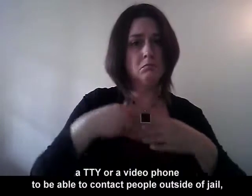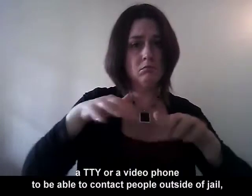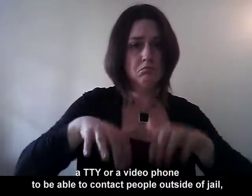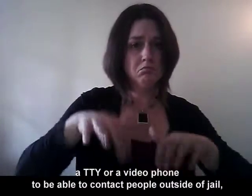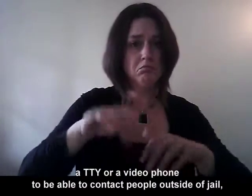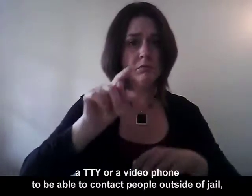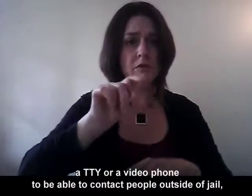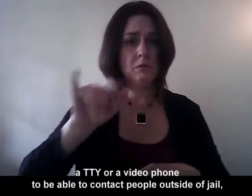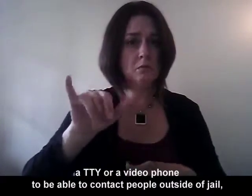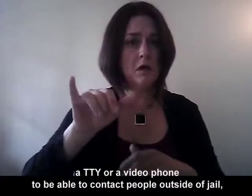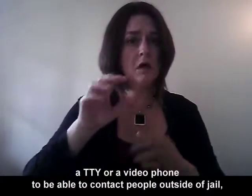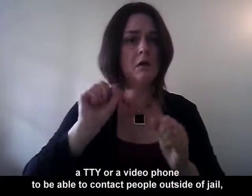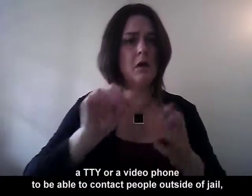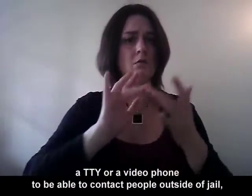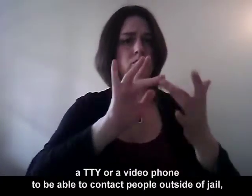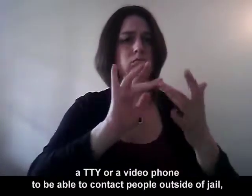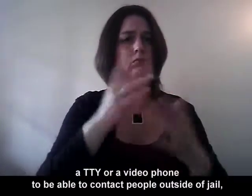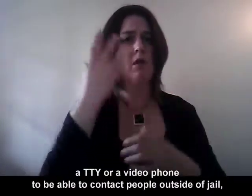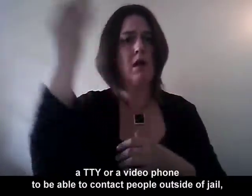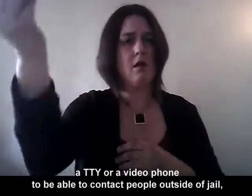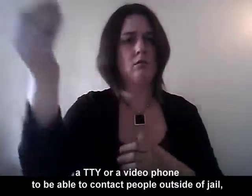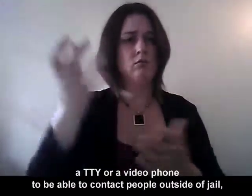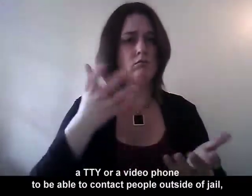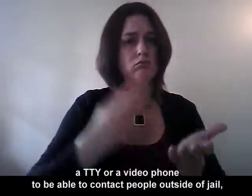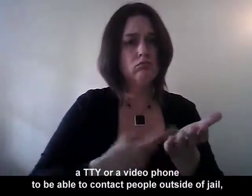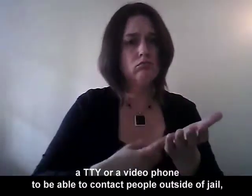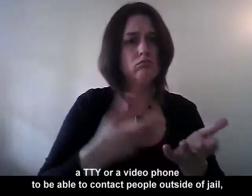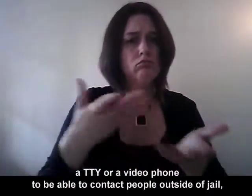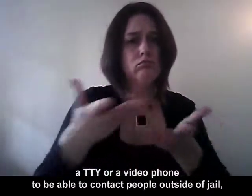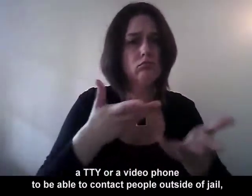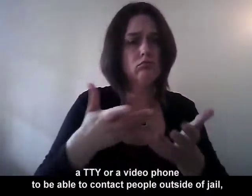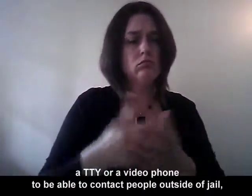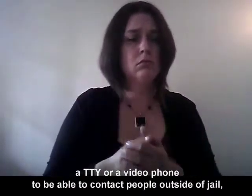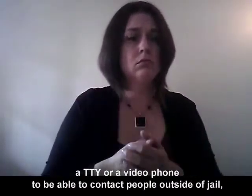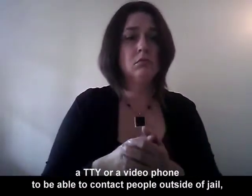TTY or a video phone to be able to contact people outside of jail,